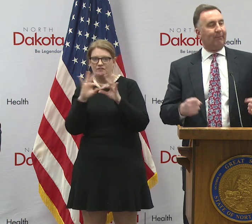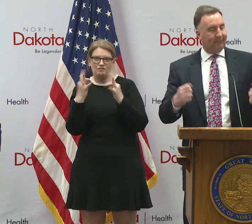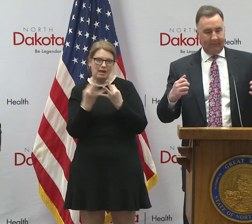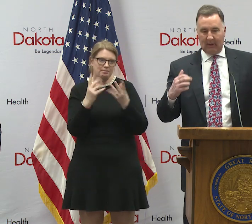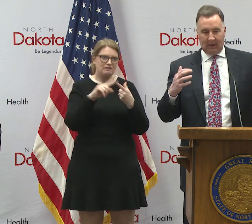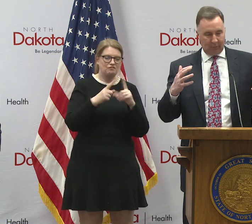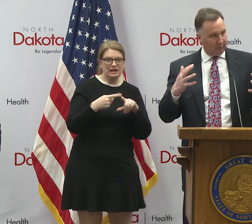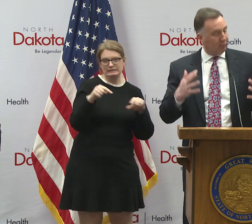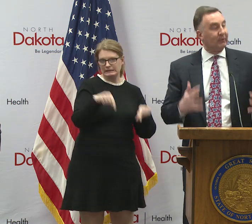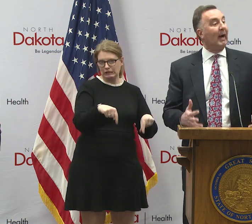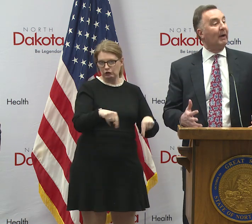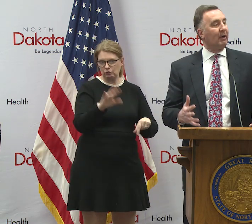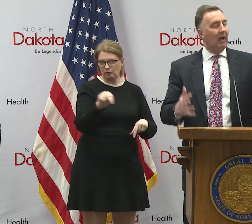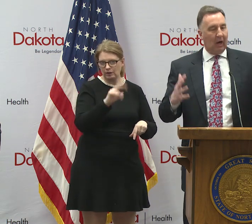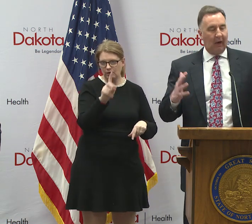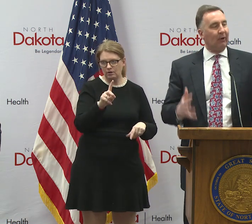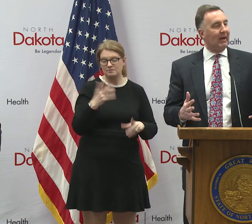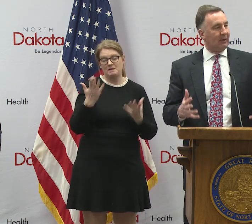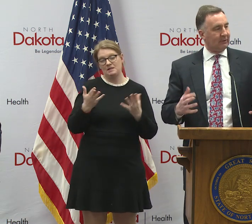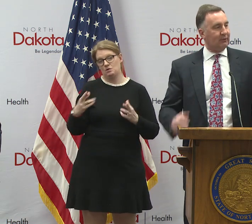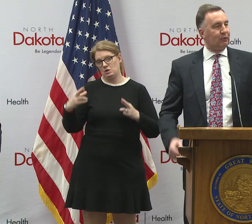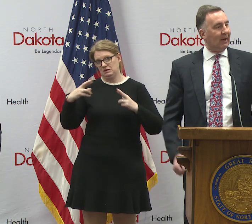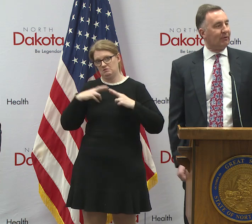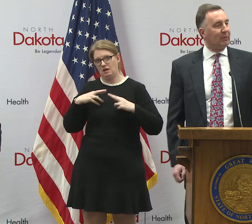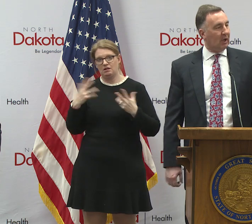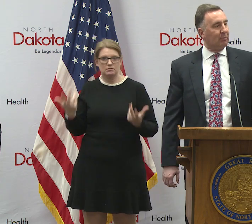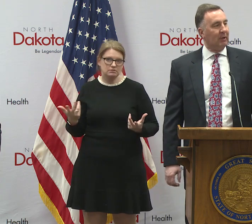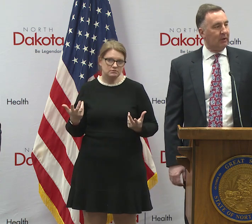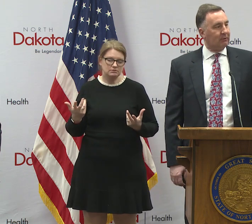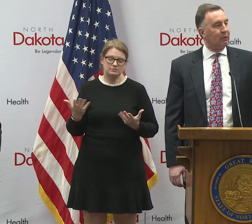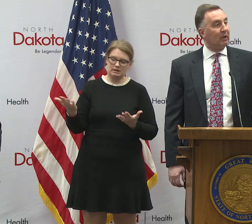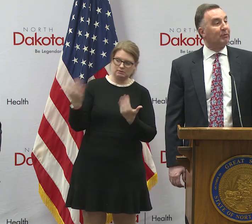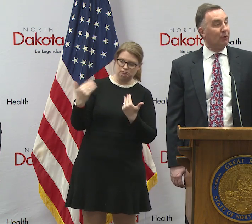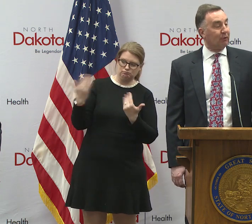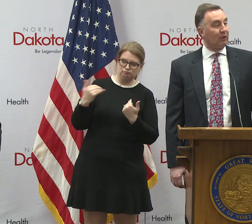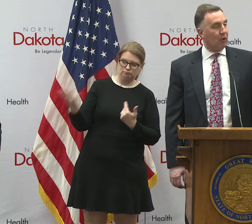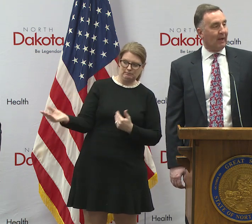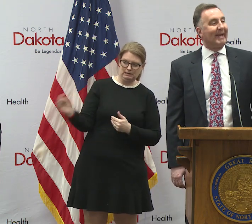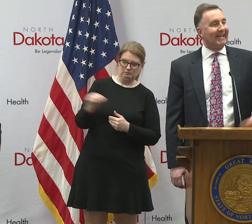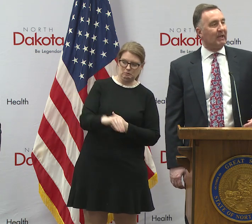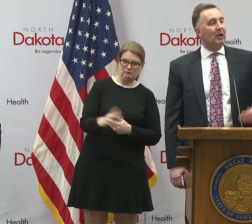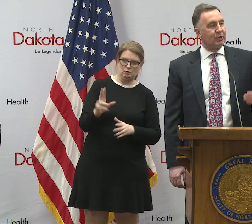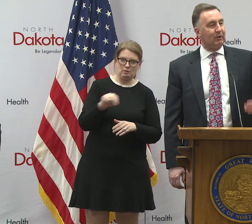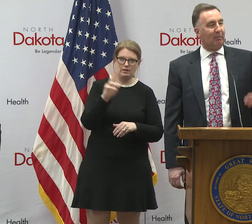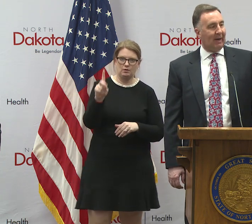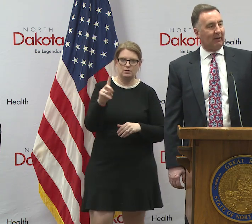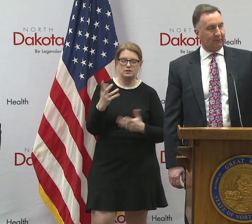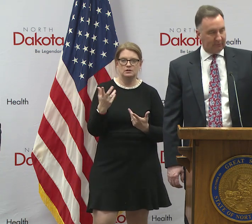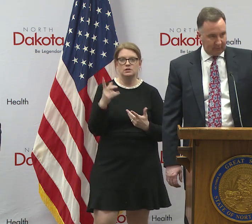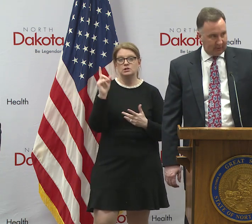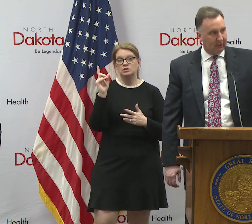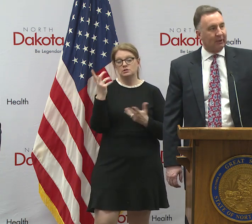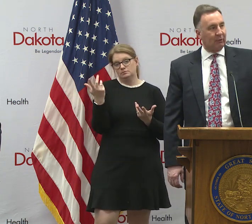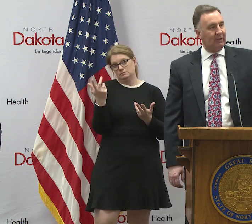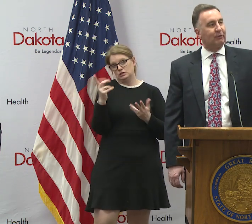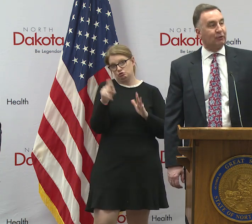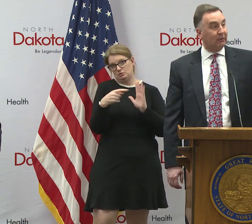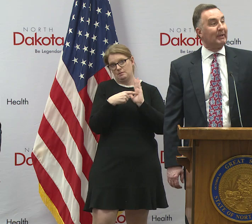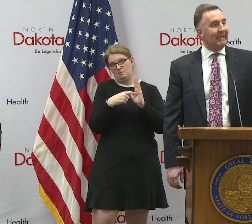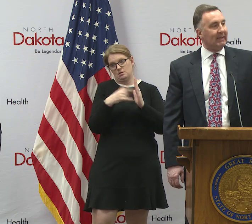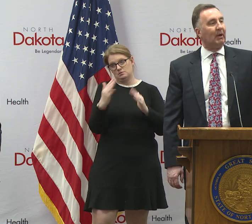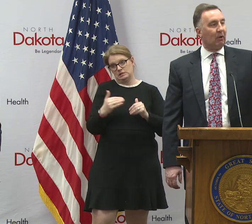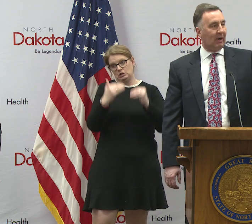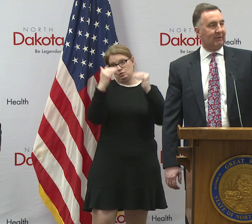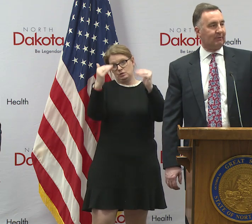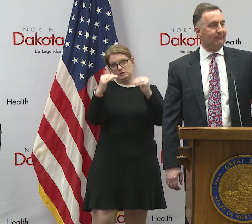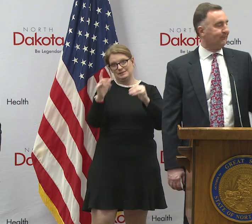or retired, other areas, to have them come to North Dakota. Again, should the models increase, should